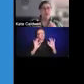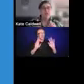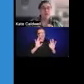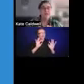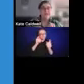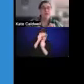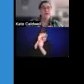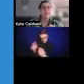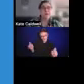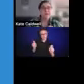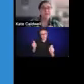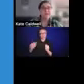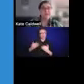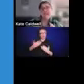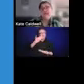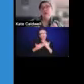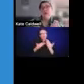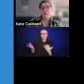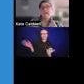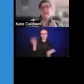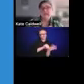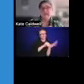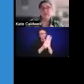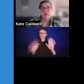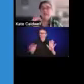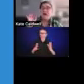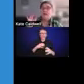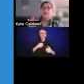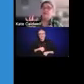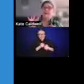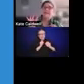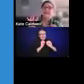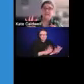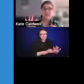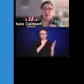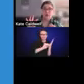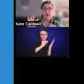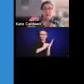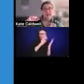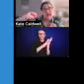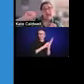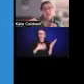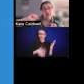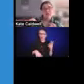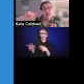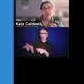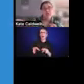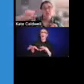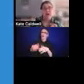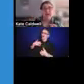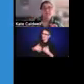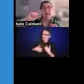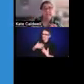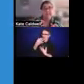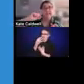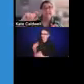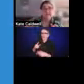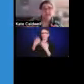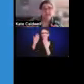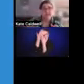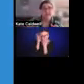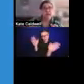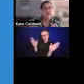share their stories and their experiences, and then to be listened to, and not only to be listened to, but to have those stories drive